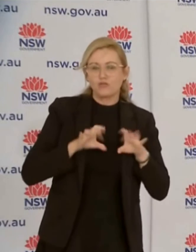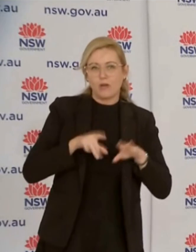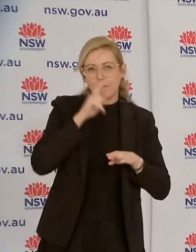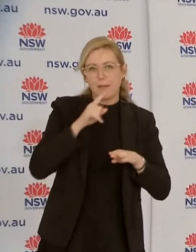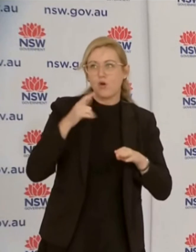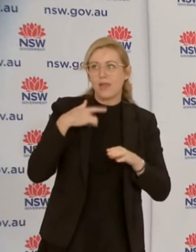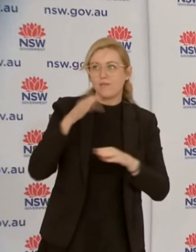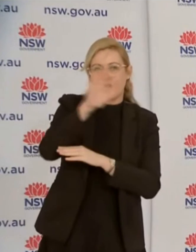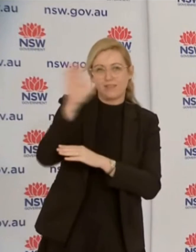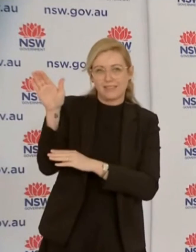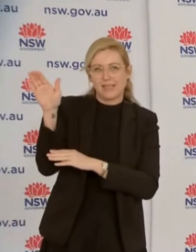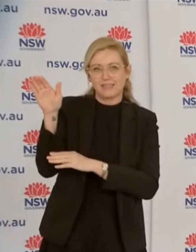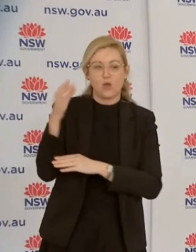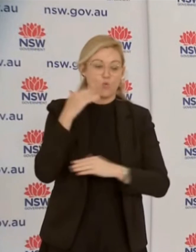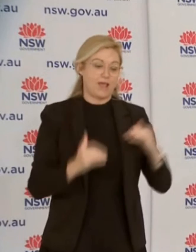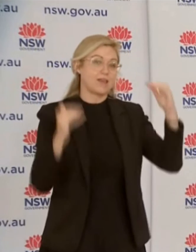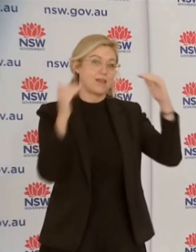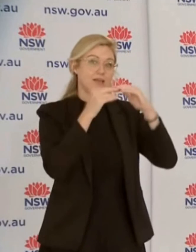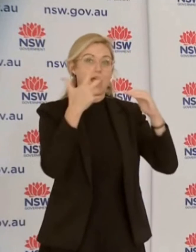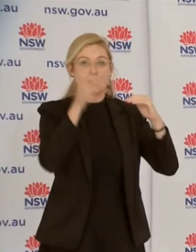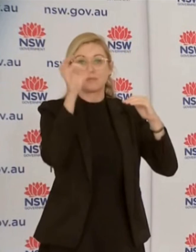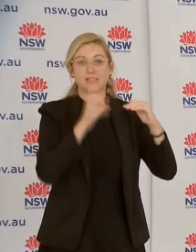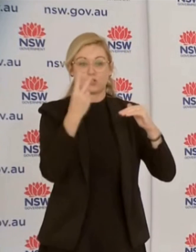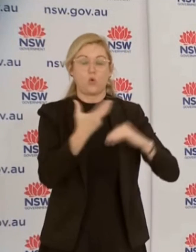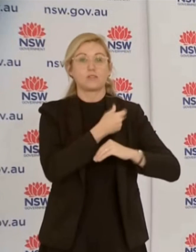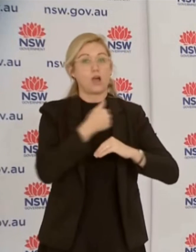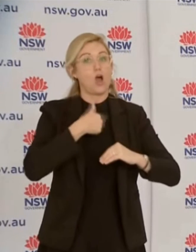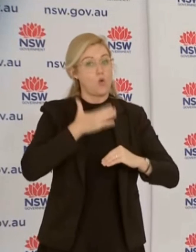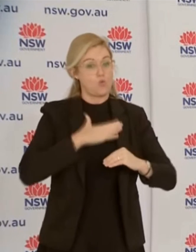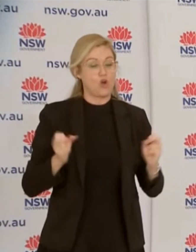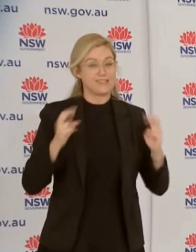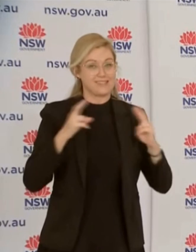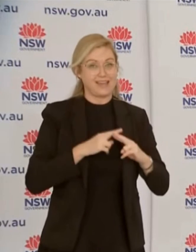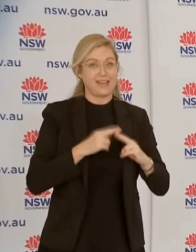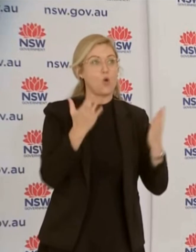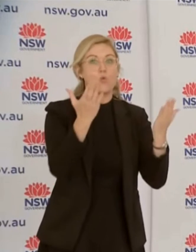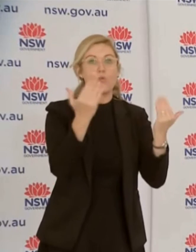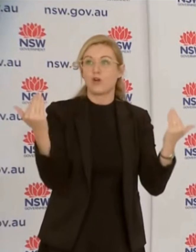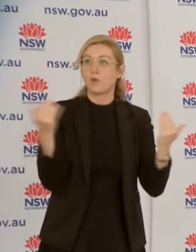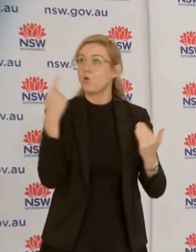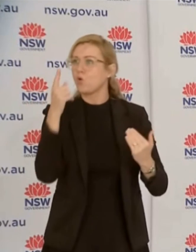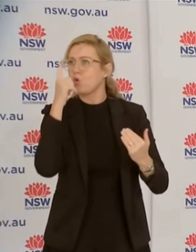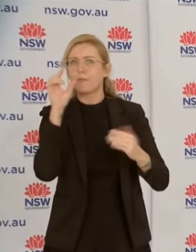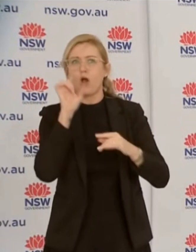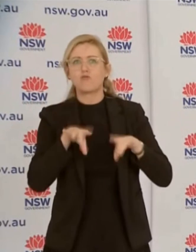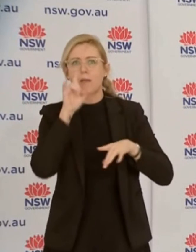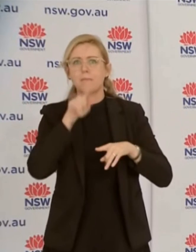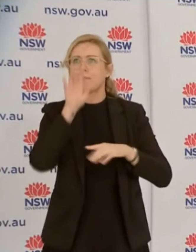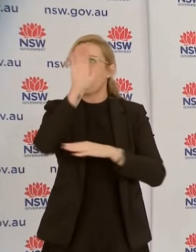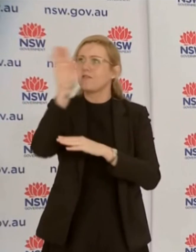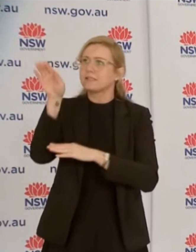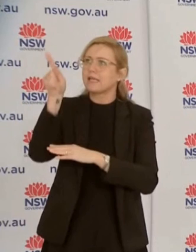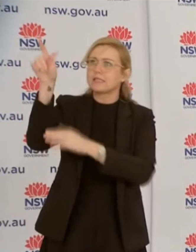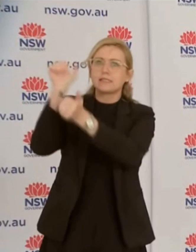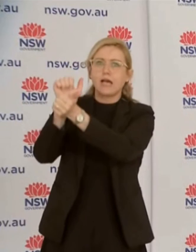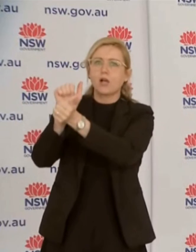has double vaccine, I want Sydney to be welcoming to all Australians who are stranded, some of whom have been waiting months and months to